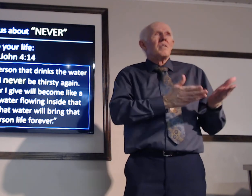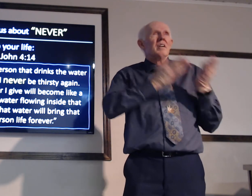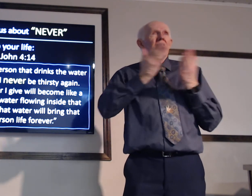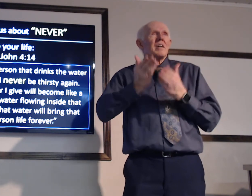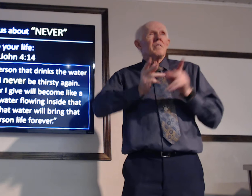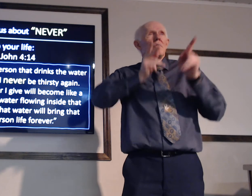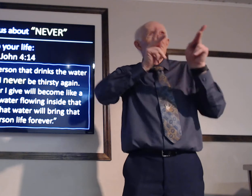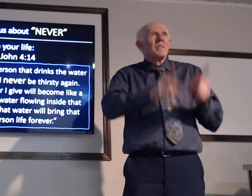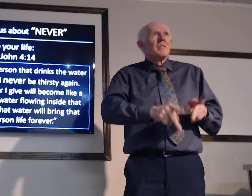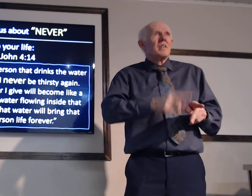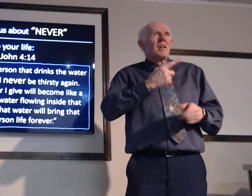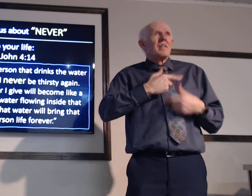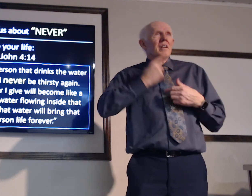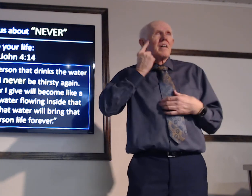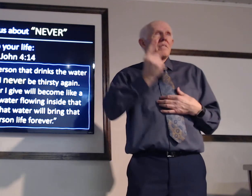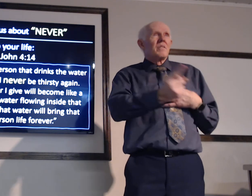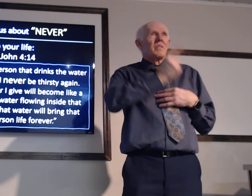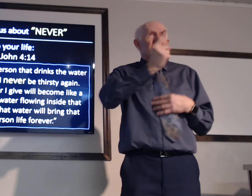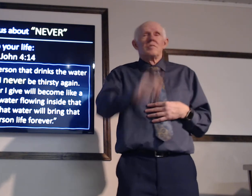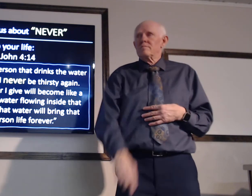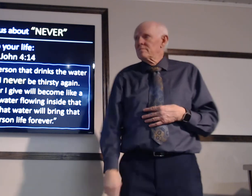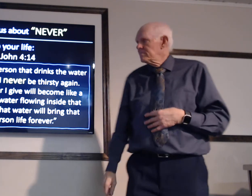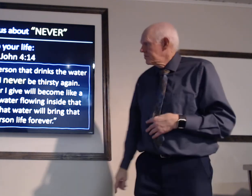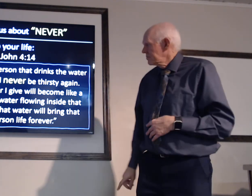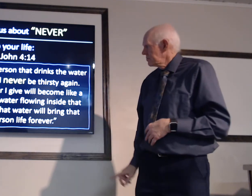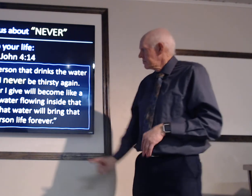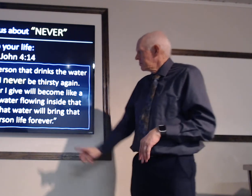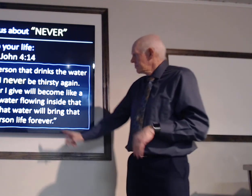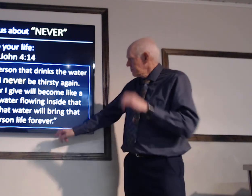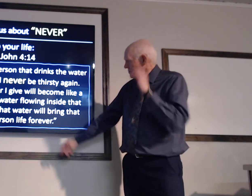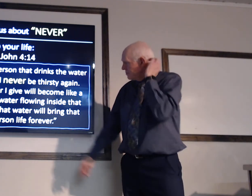will bring that person life forever.